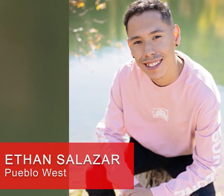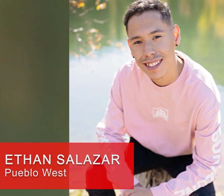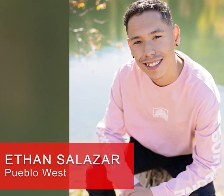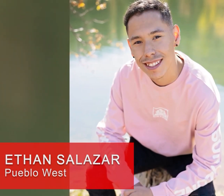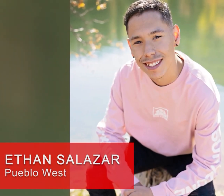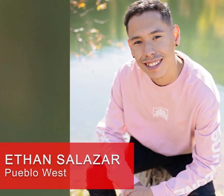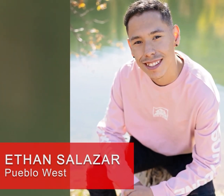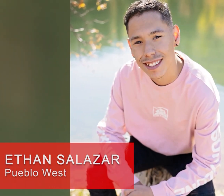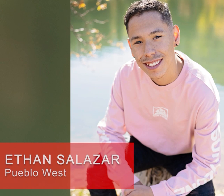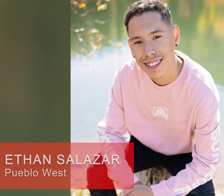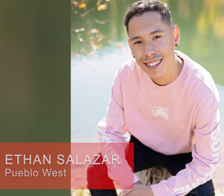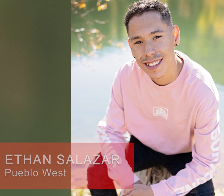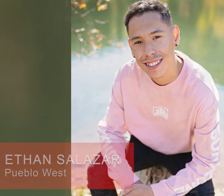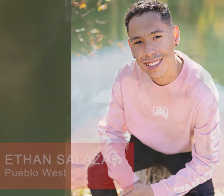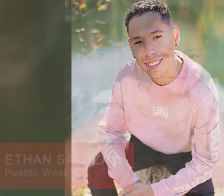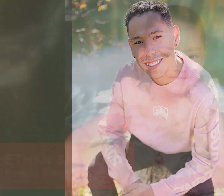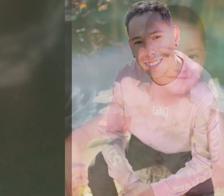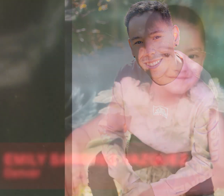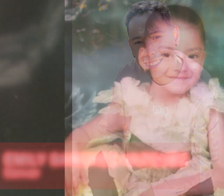leg smiling up at the camera.